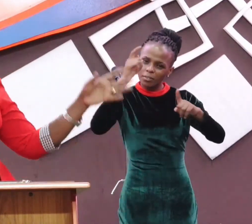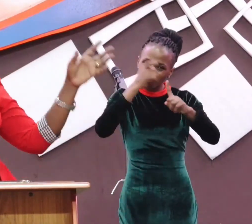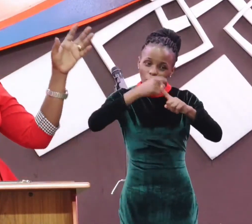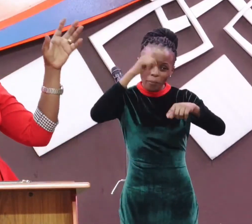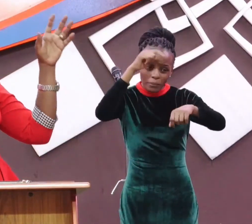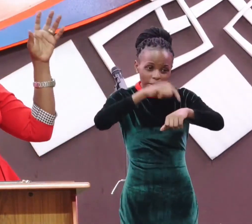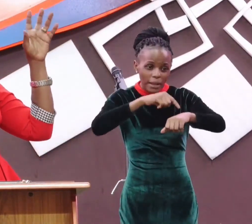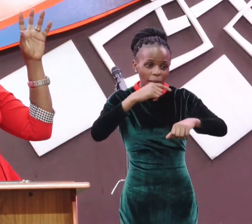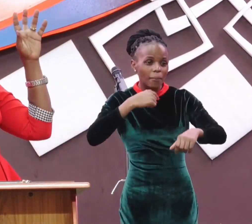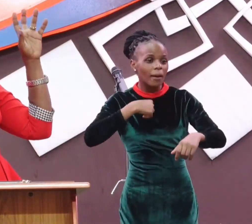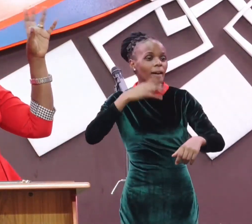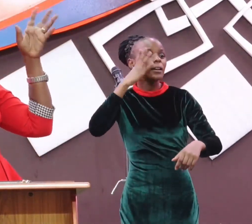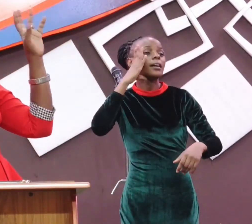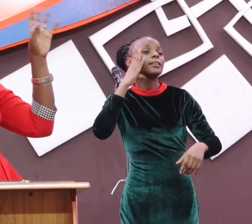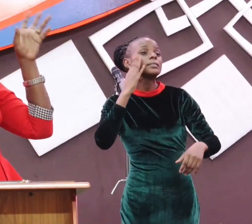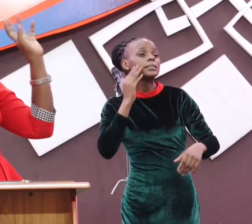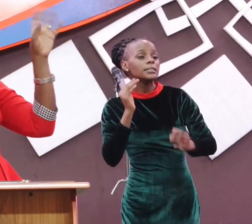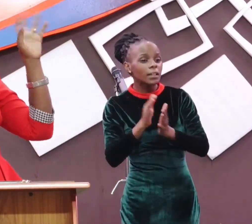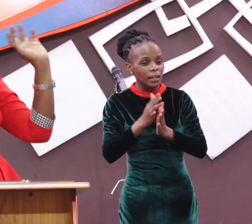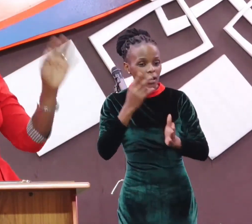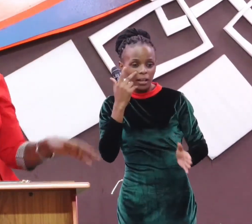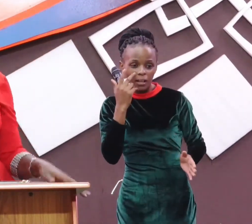But ever